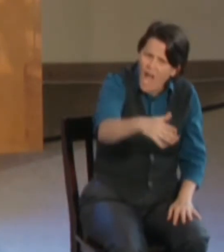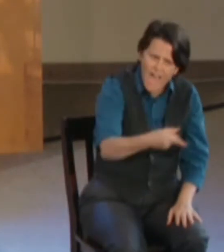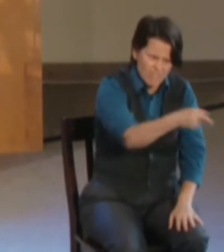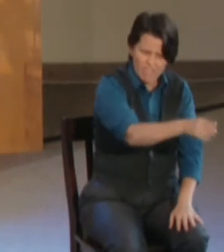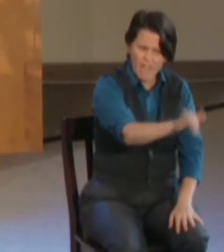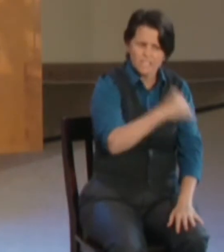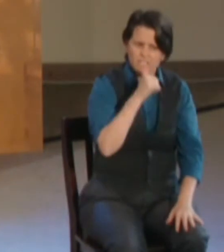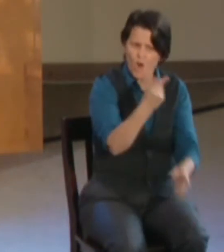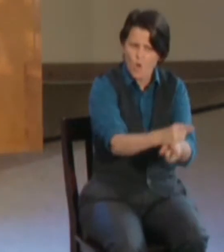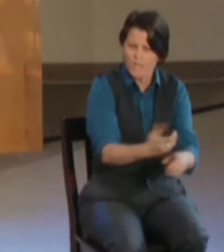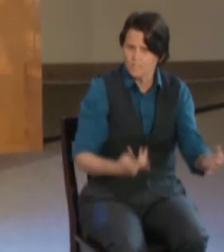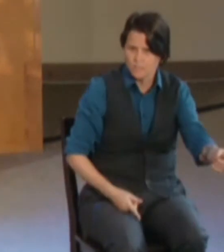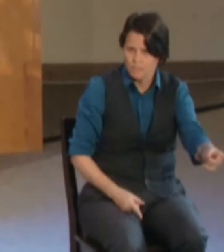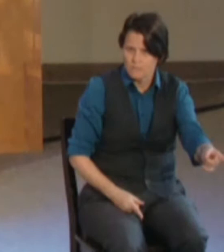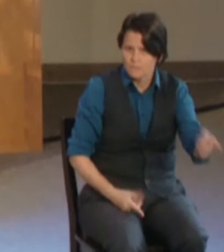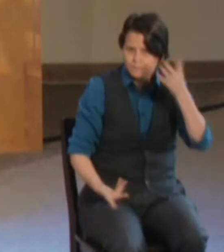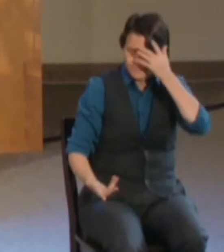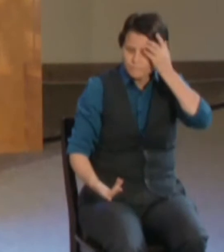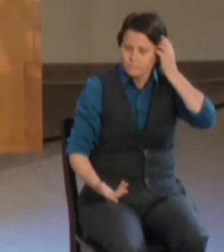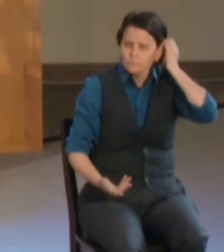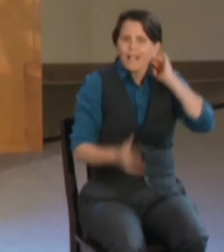That's not what evolution of consciousness is.